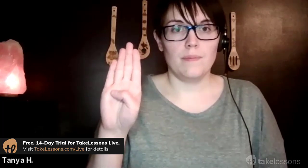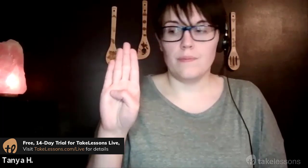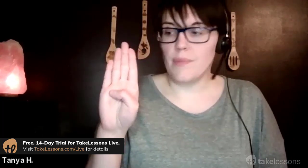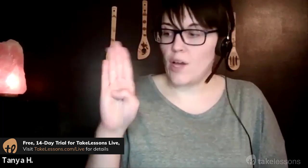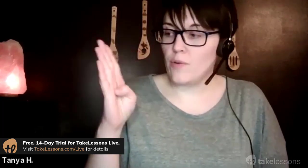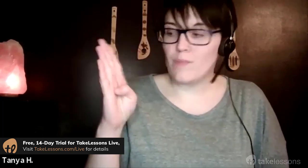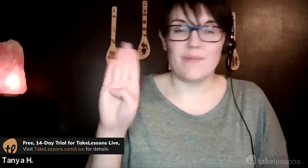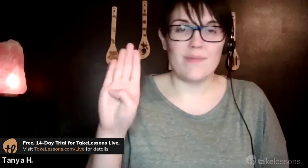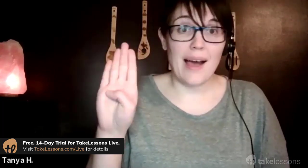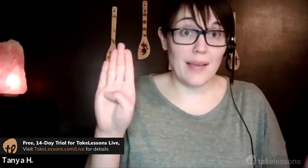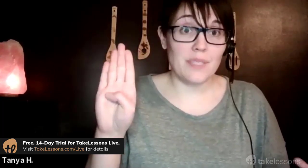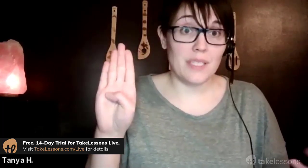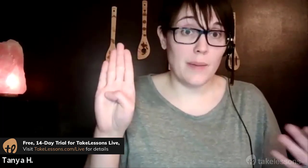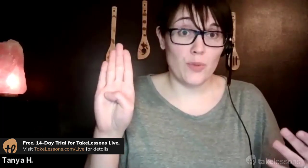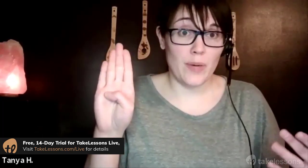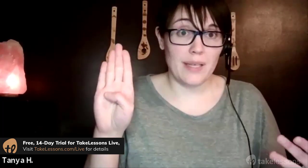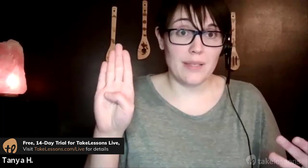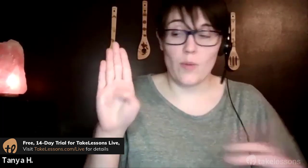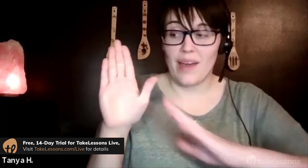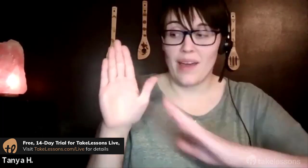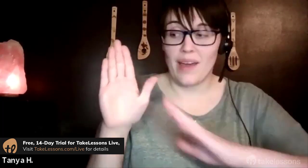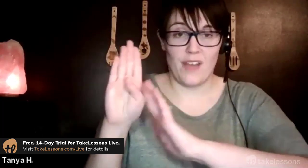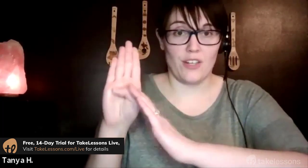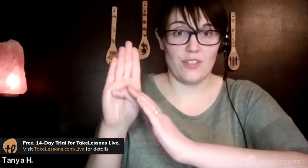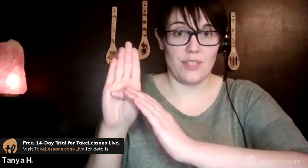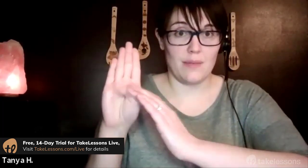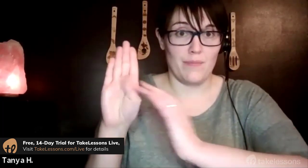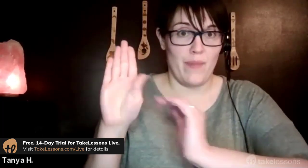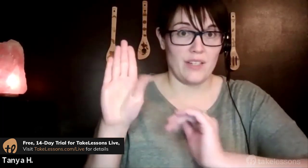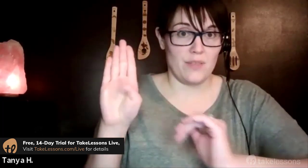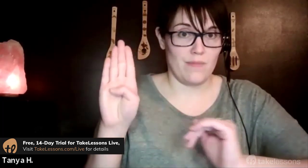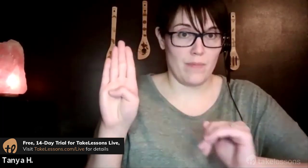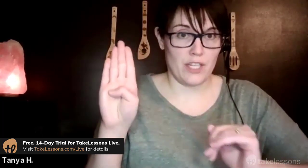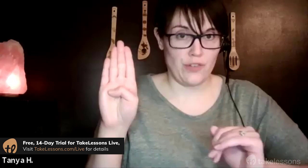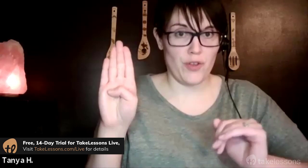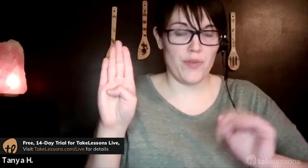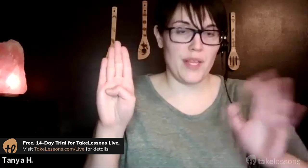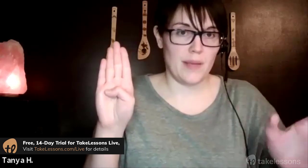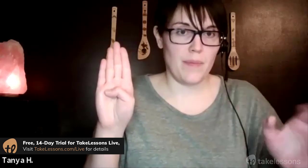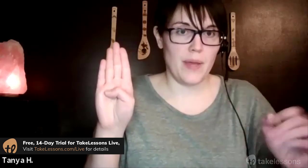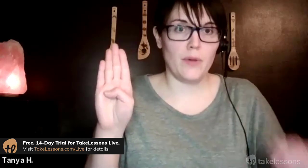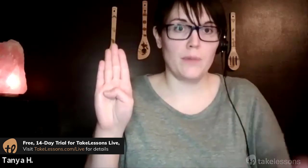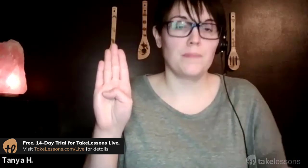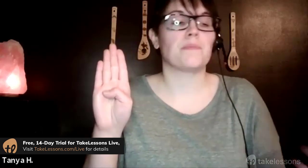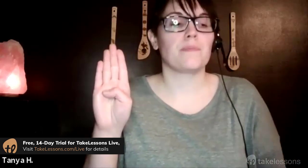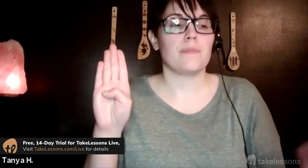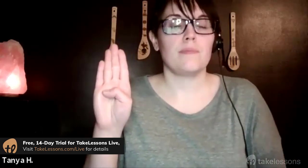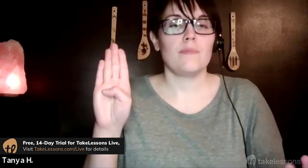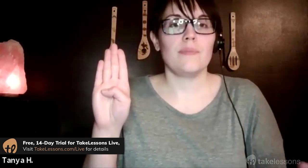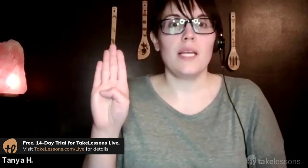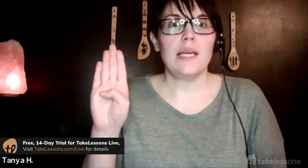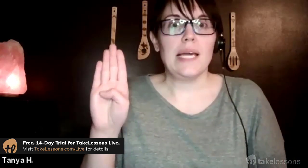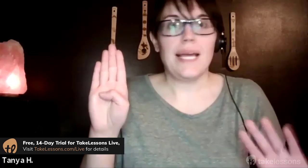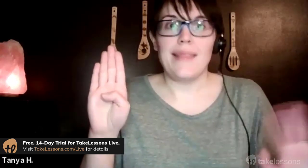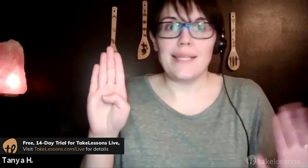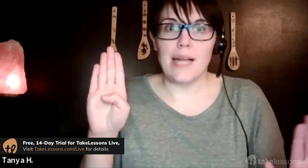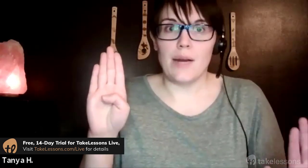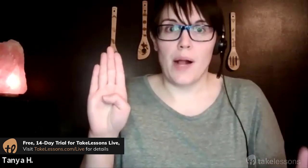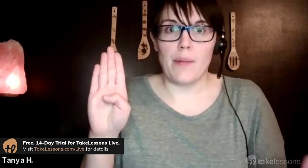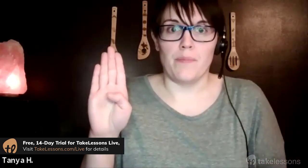Now, I am double jointed, so my fingers like bend much further than some people. That's not a problem. If